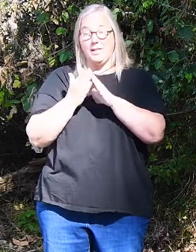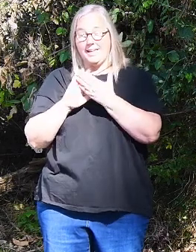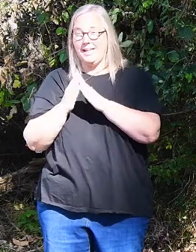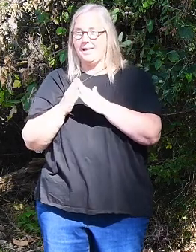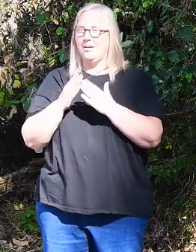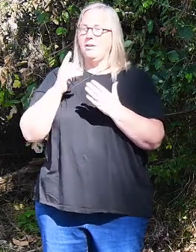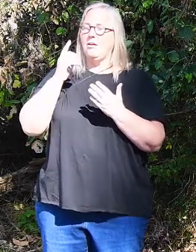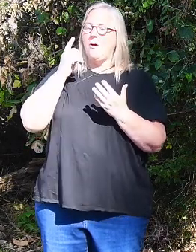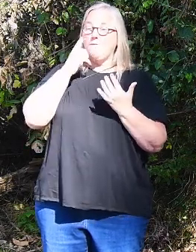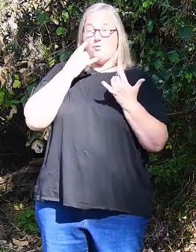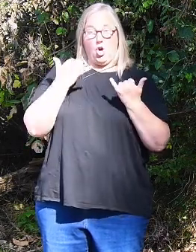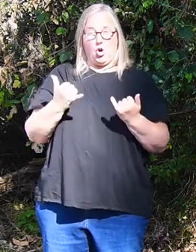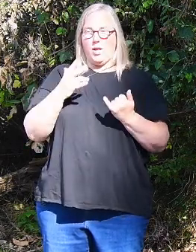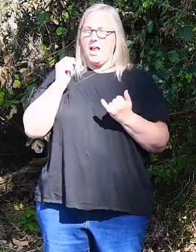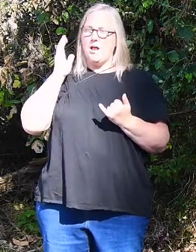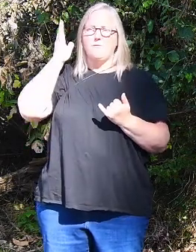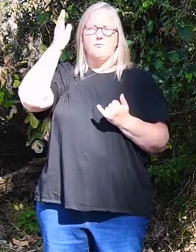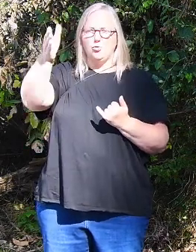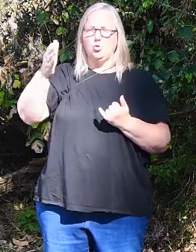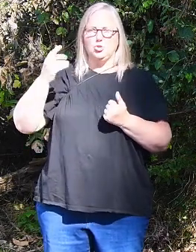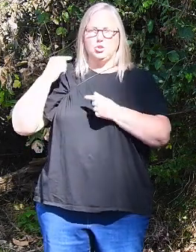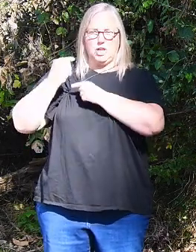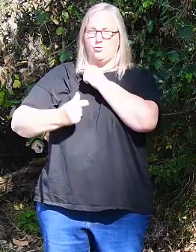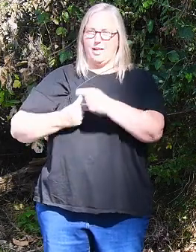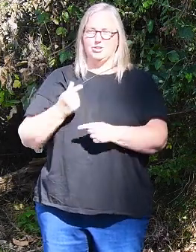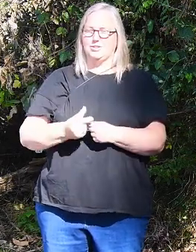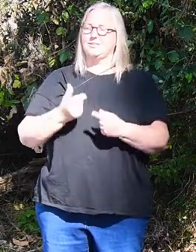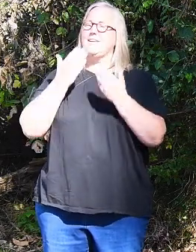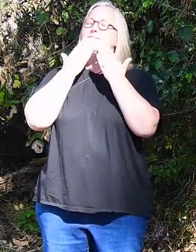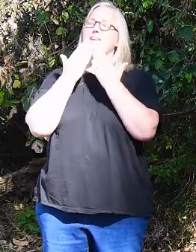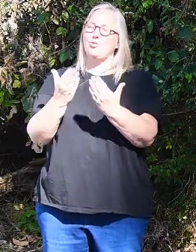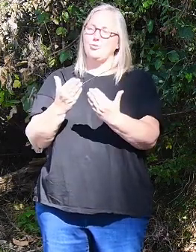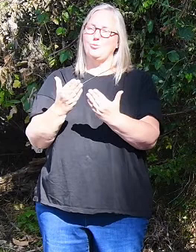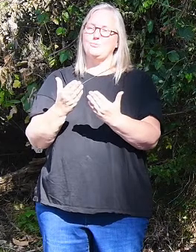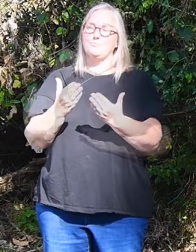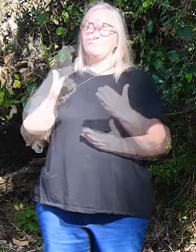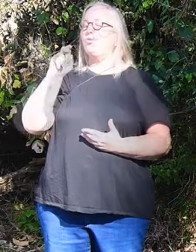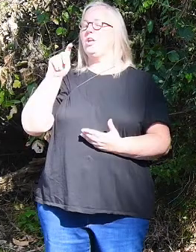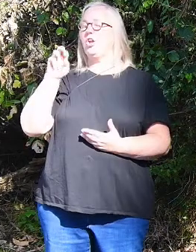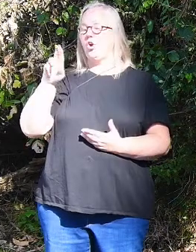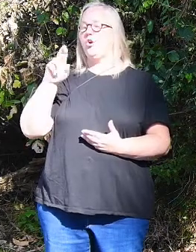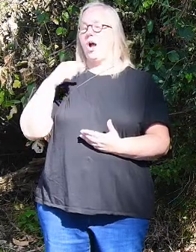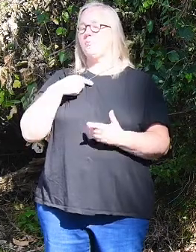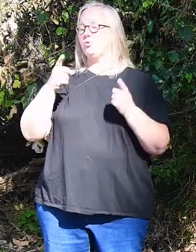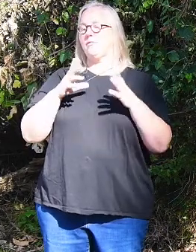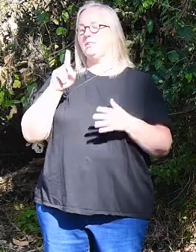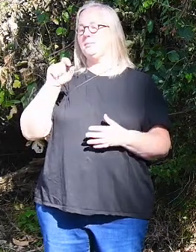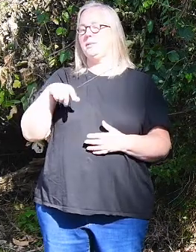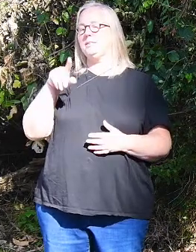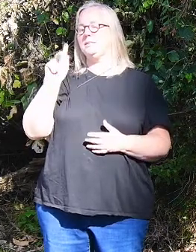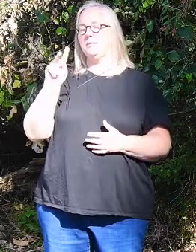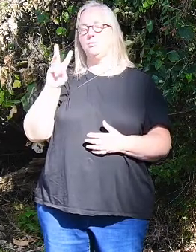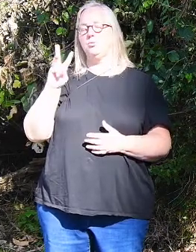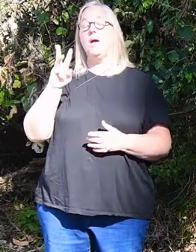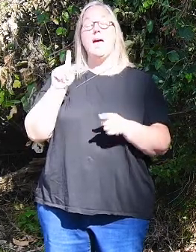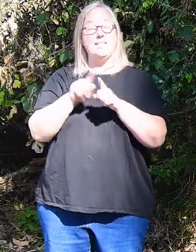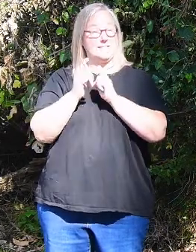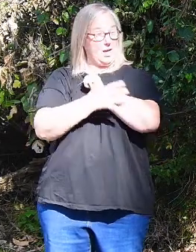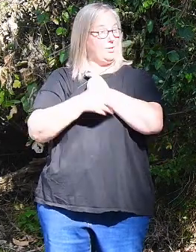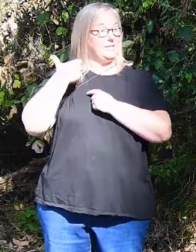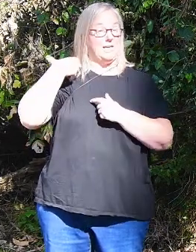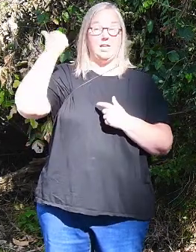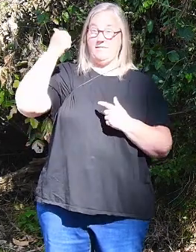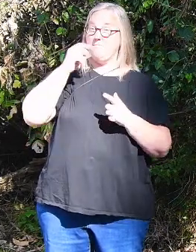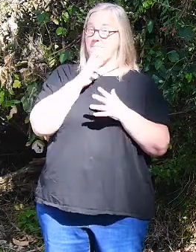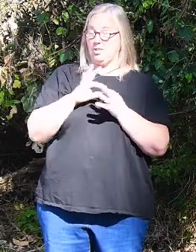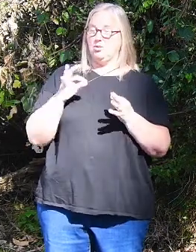for current and future generations. Thank you. And as the county executive mentioned, the county